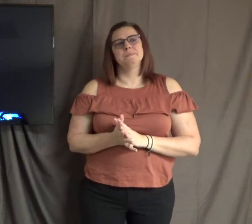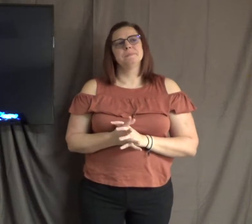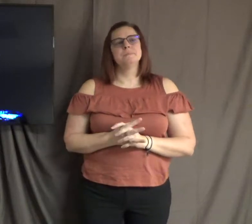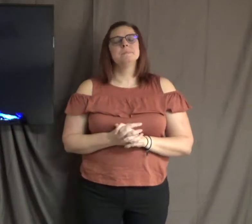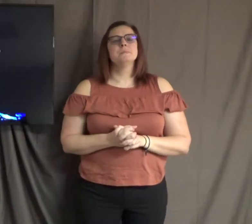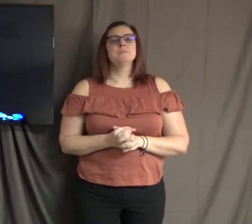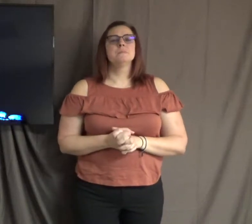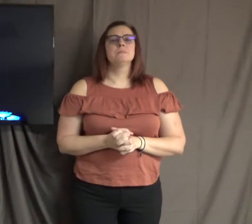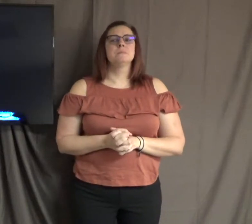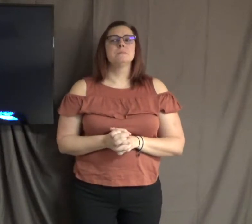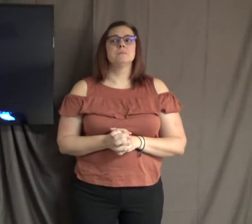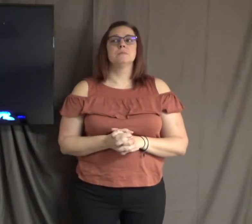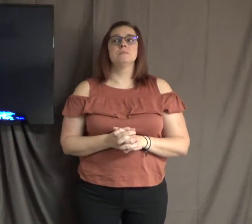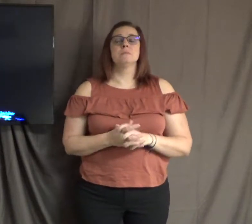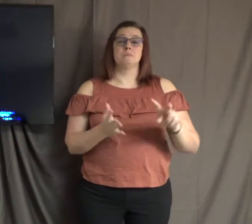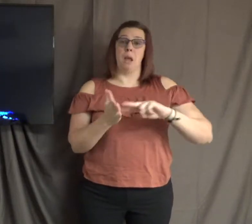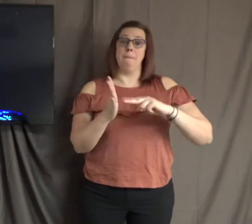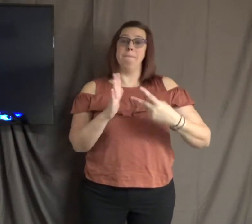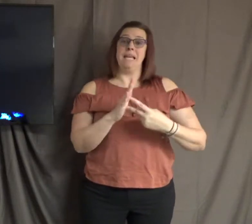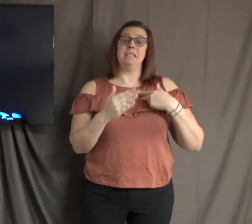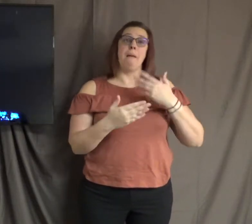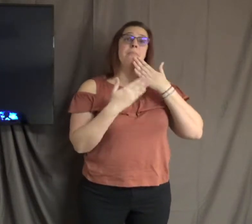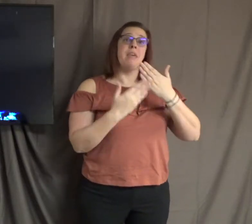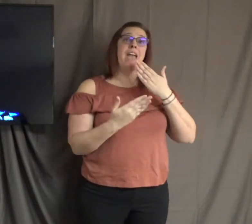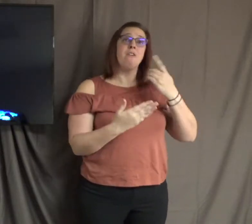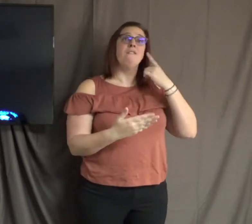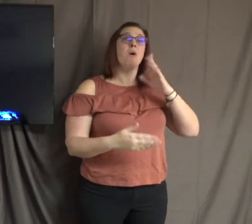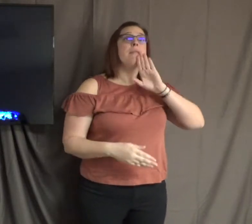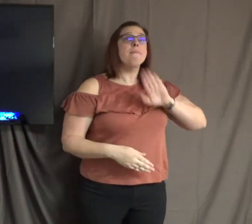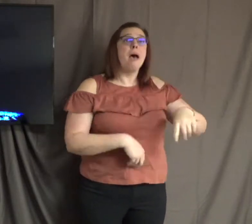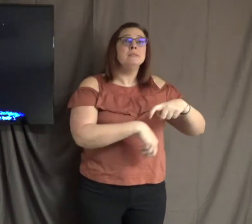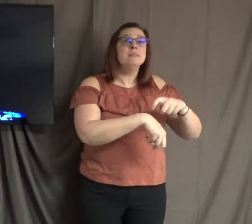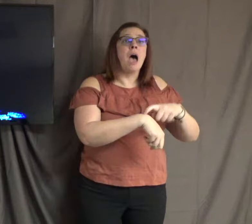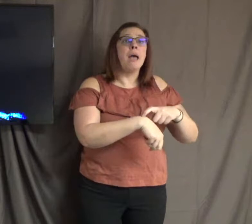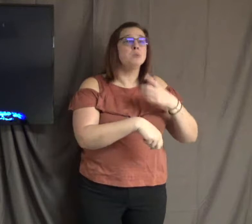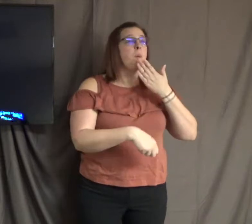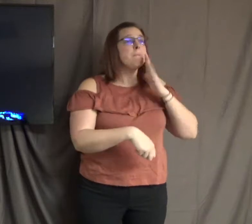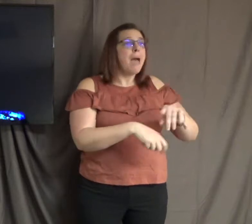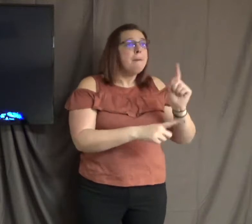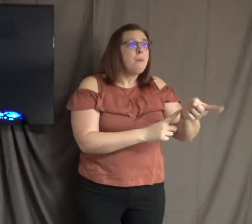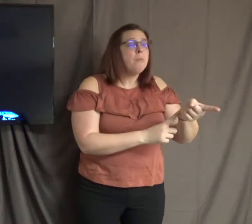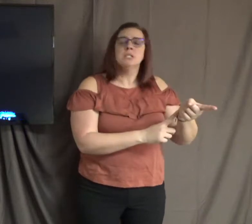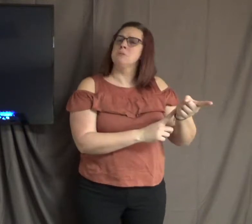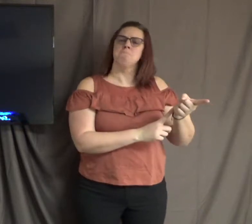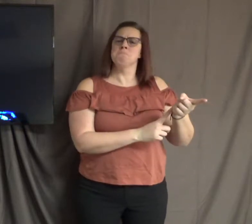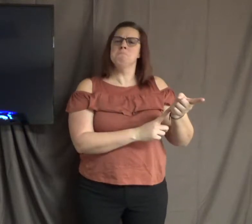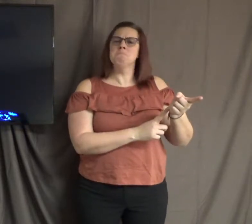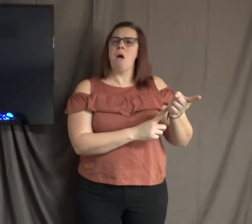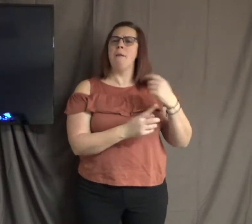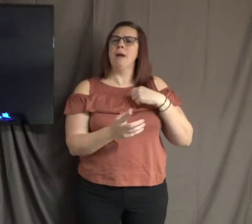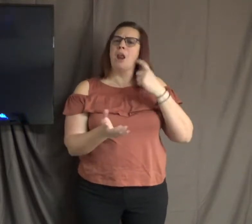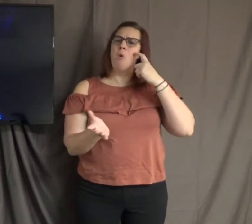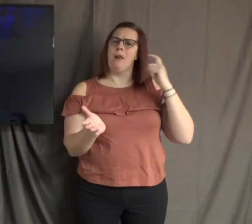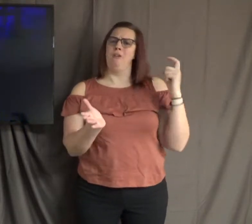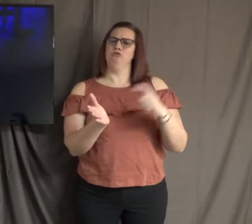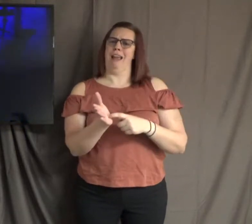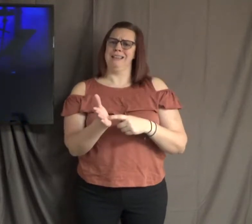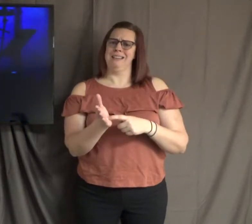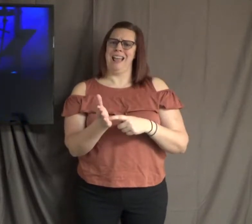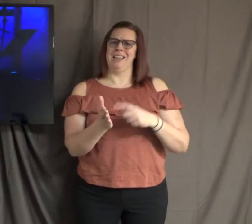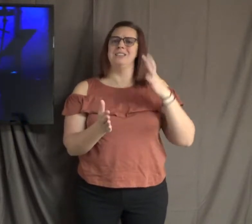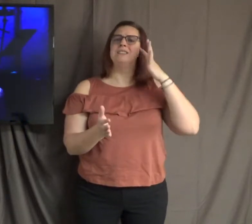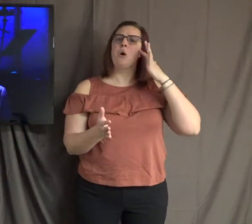It doesn't mean that I'm thankful for bad times or bad moments, but what it means is I recognize there's that golden thread of